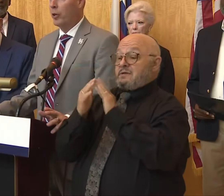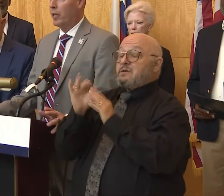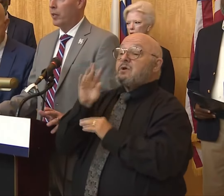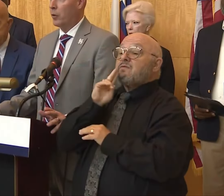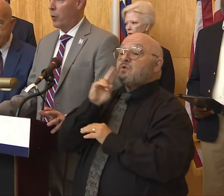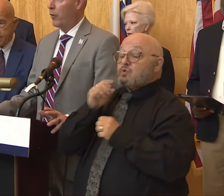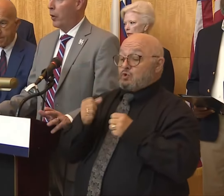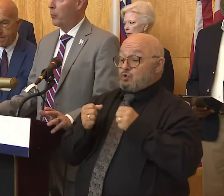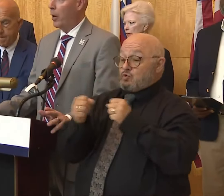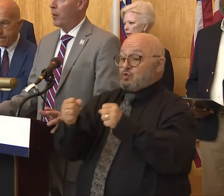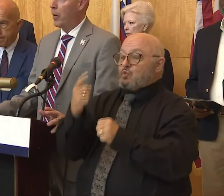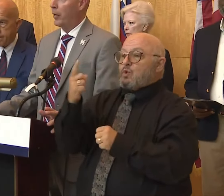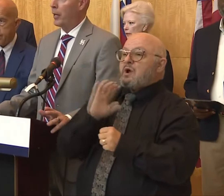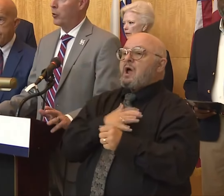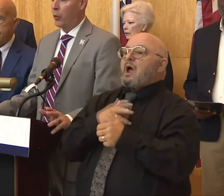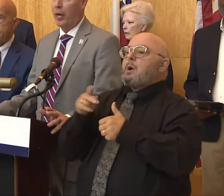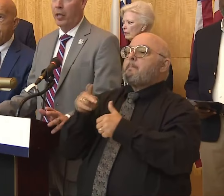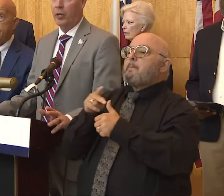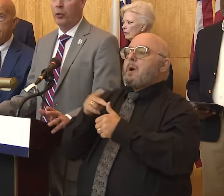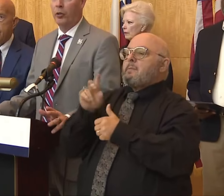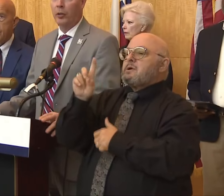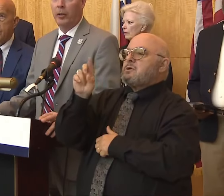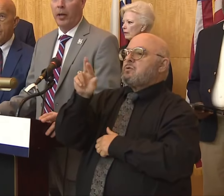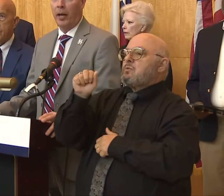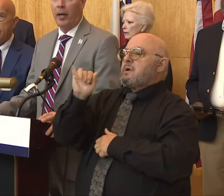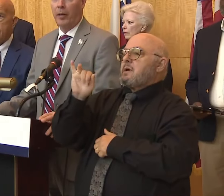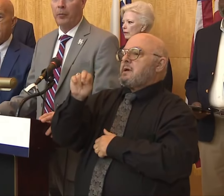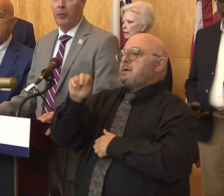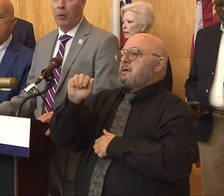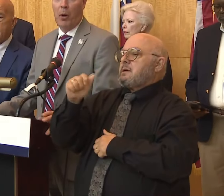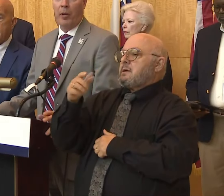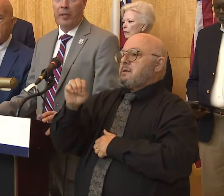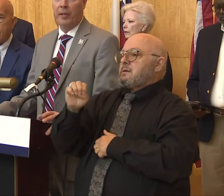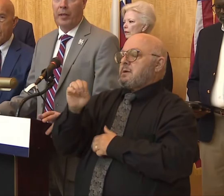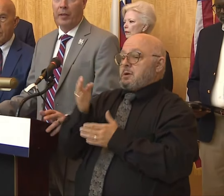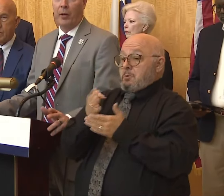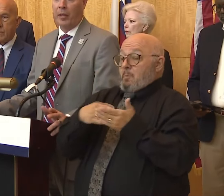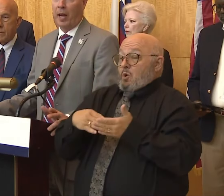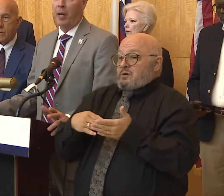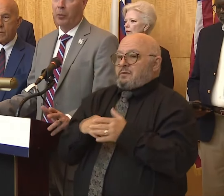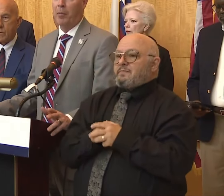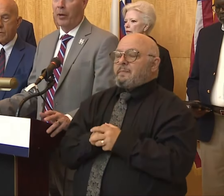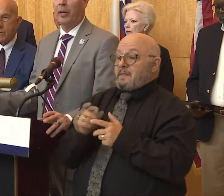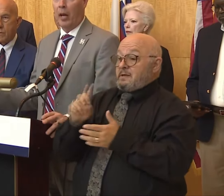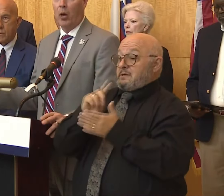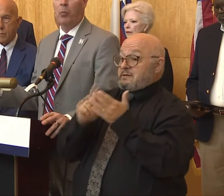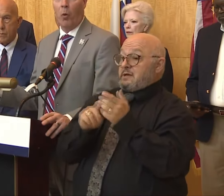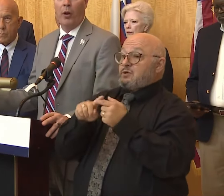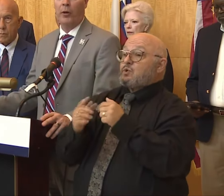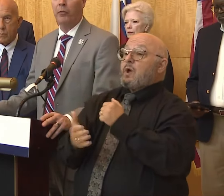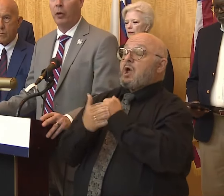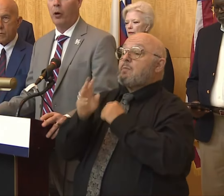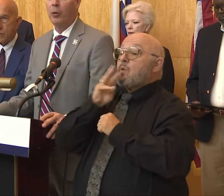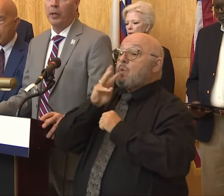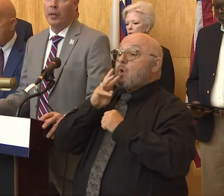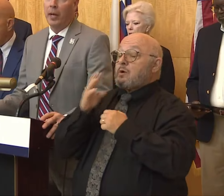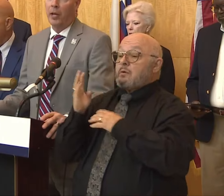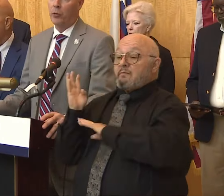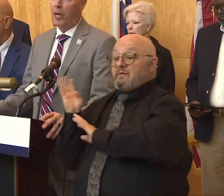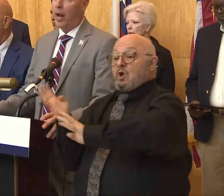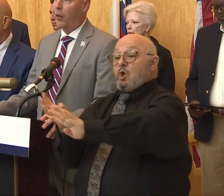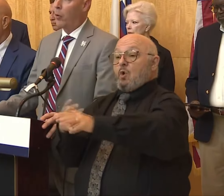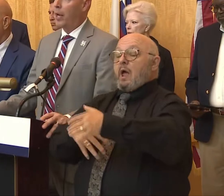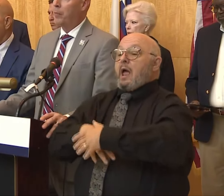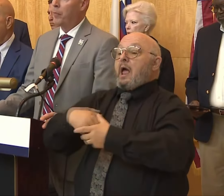Houston streets is one of our primary drainage components. They're designed primarily to help water flow